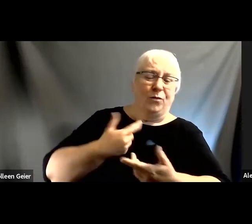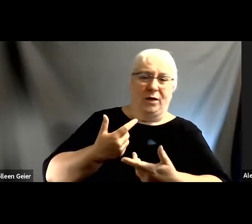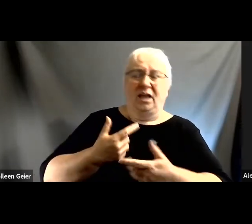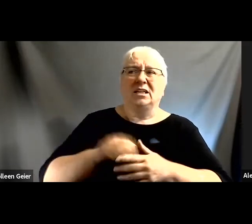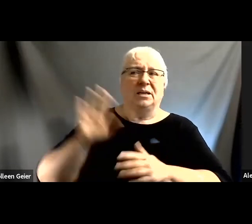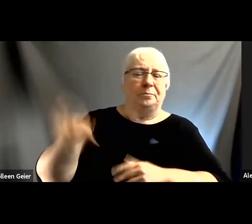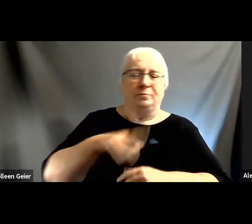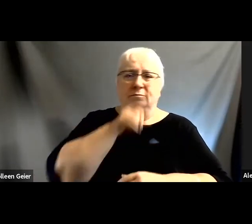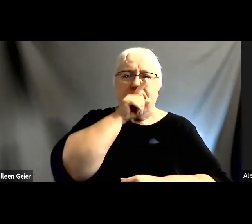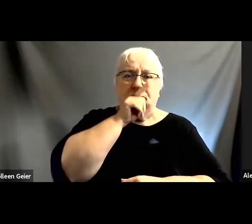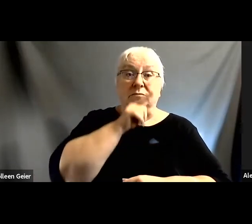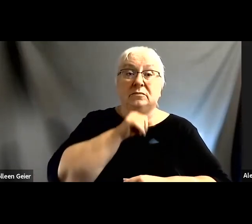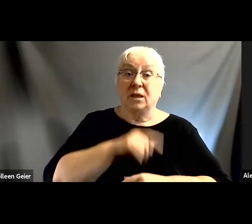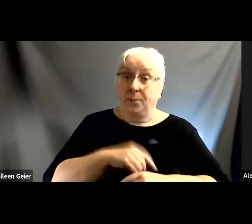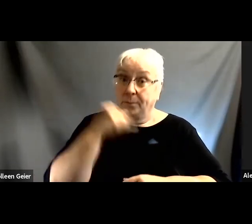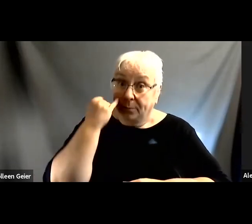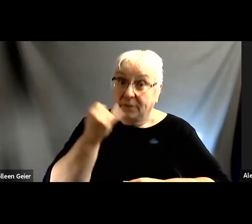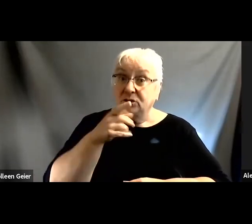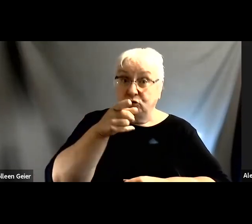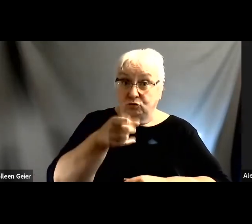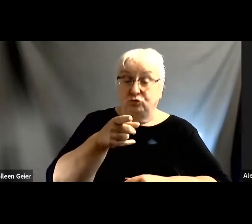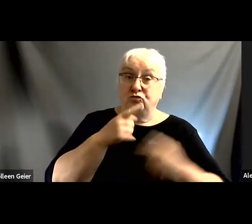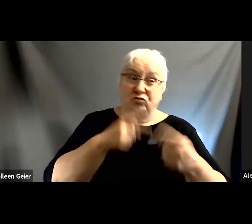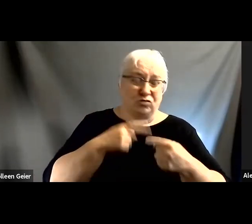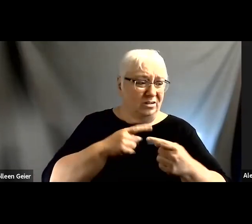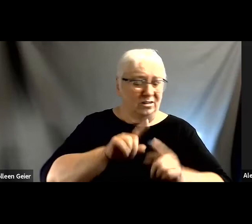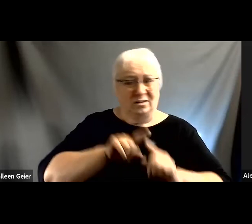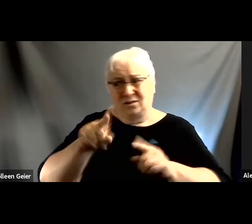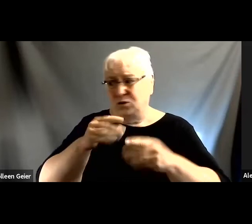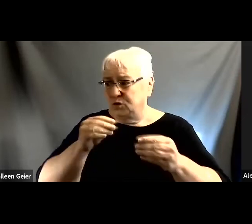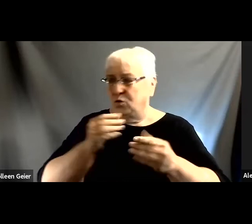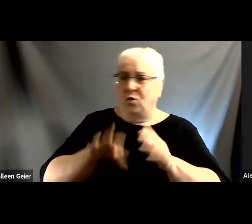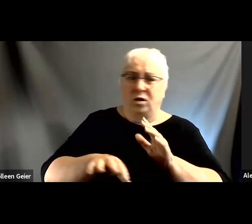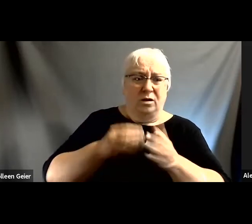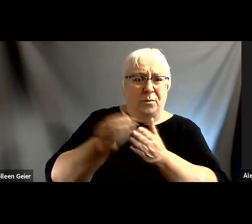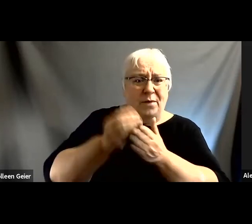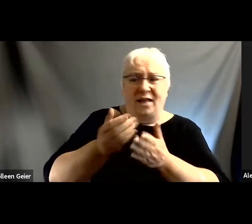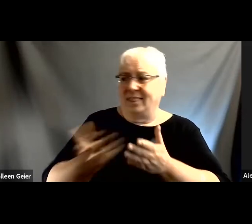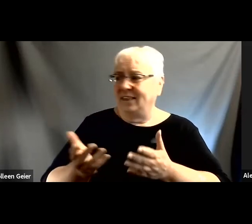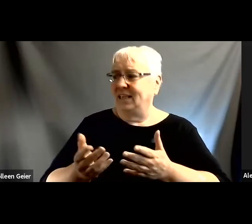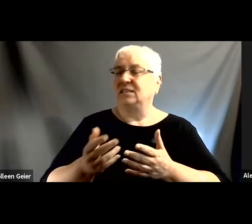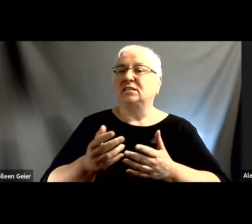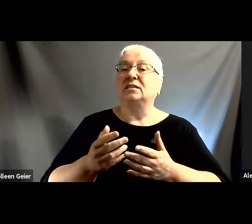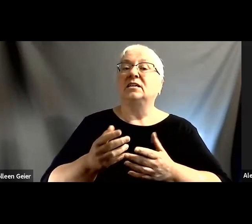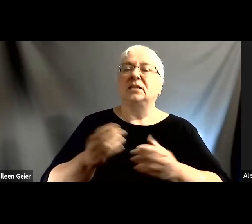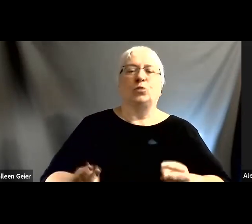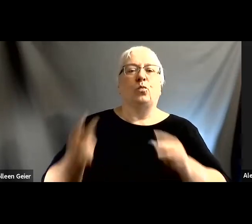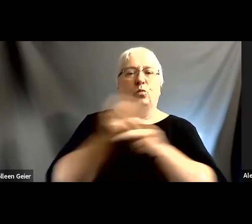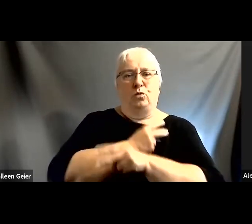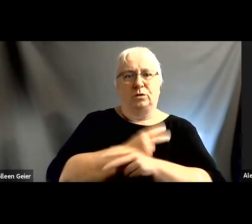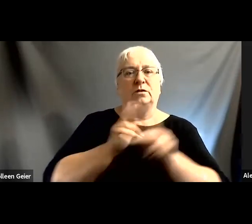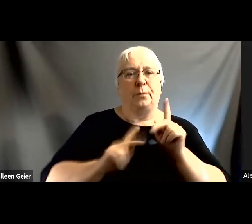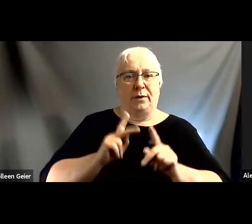it's hard for you to get to the store and get food and get cleaning supplies and things of that nature. It's even harder for people